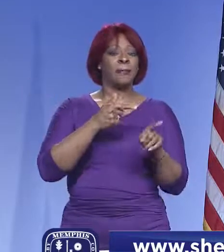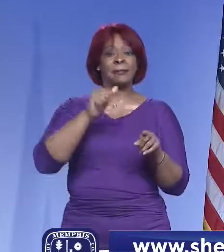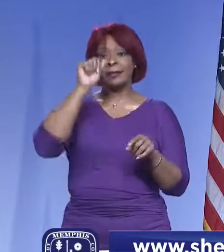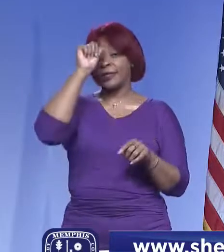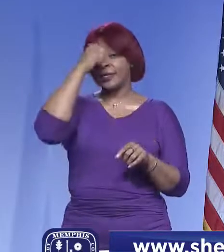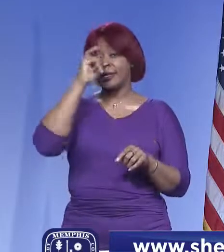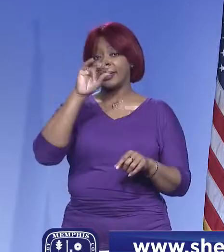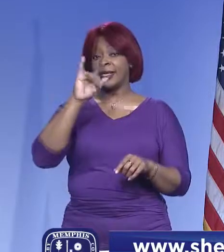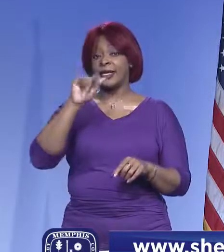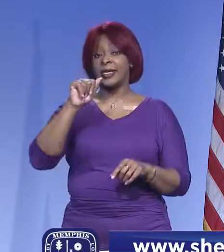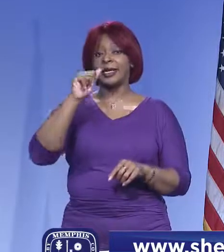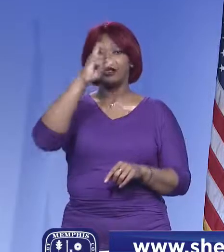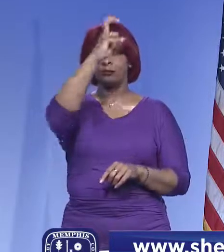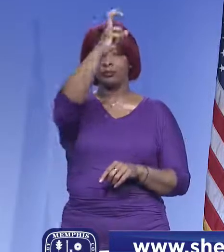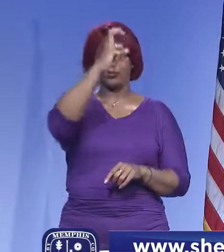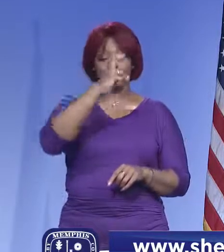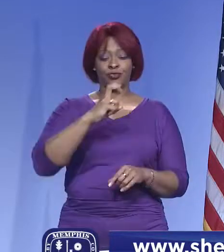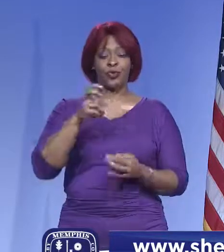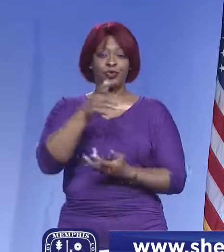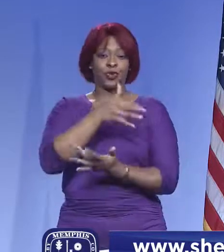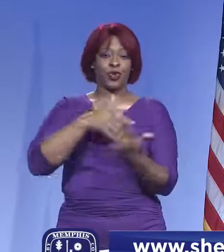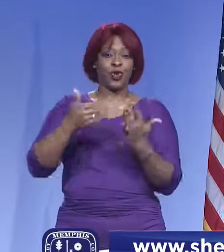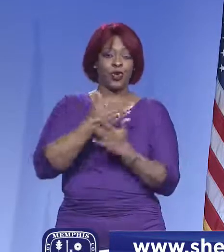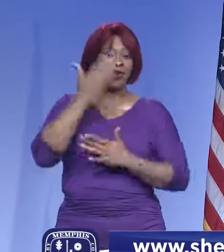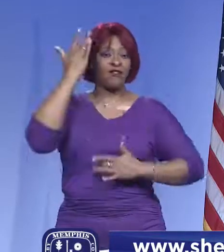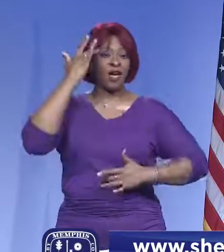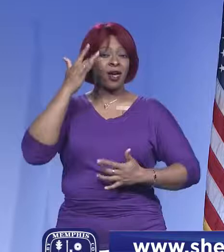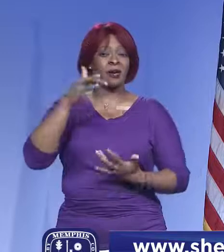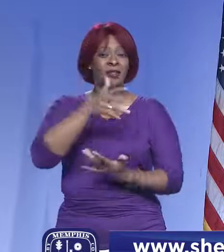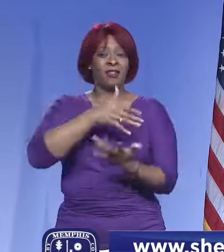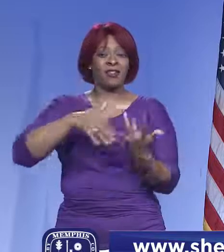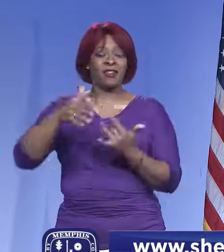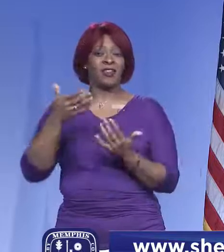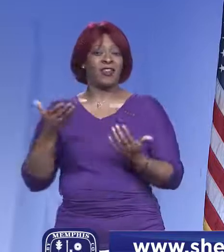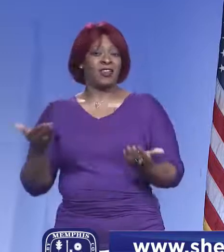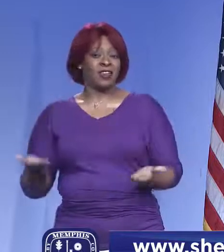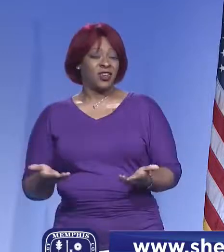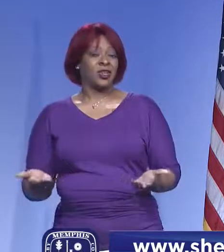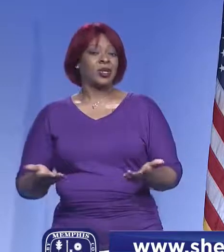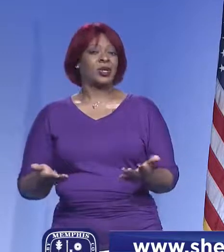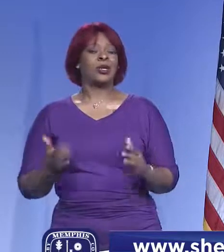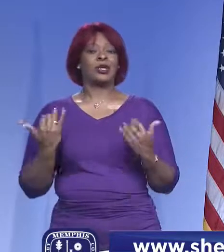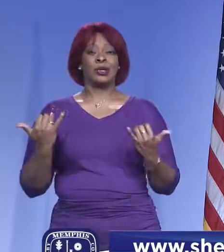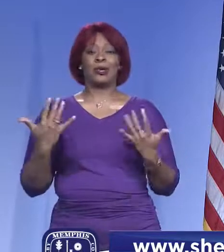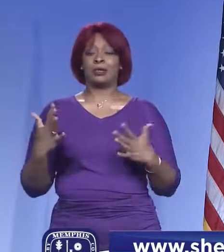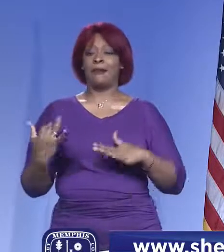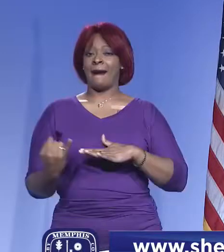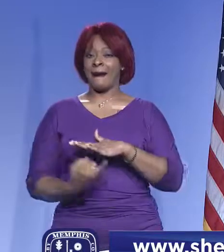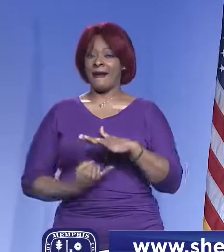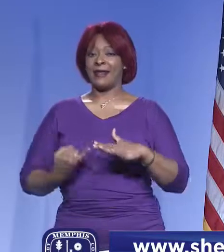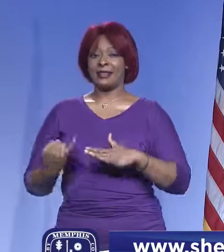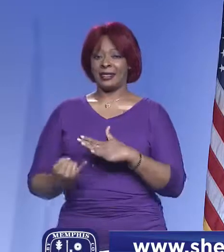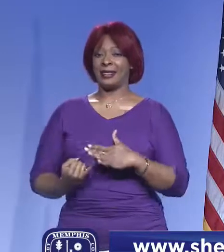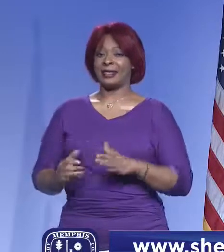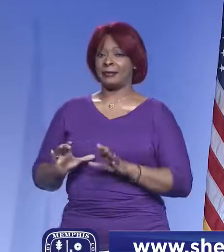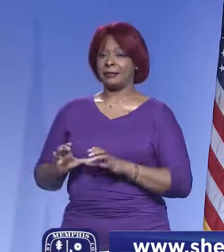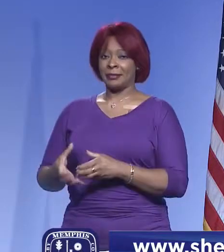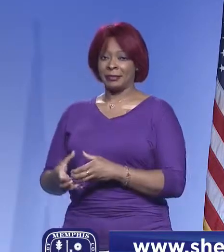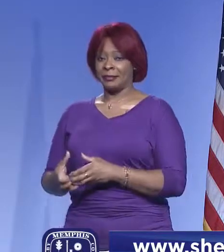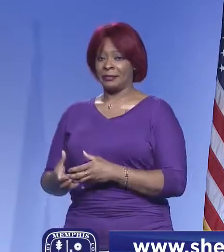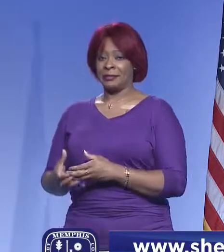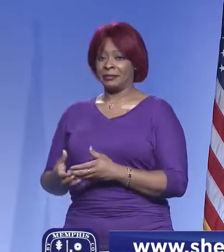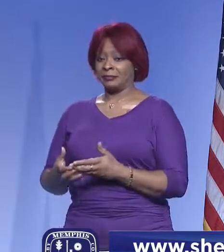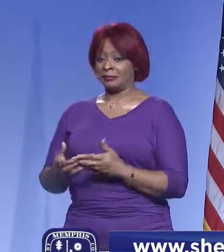of the variants that is circulating there, currently isolated. We have not detected